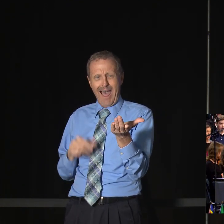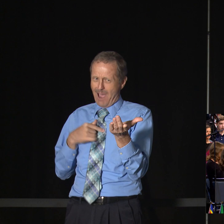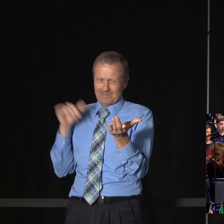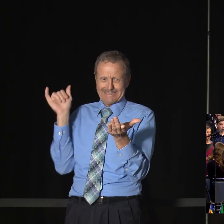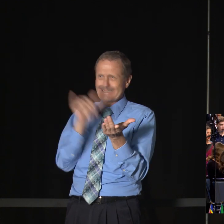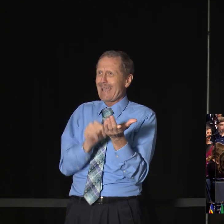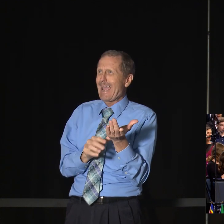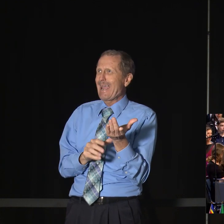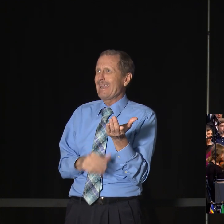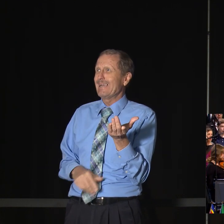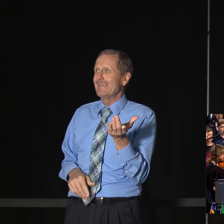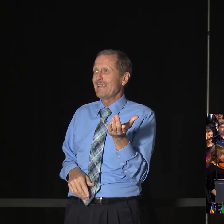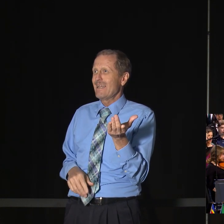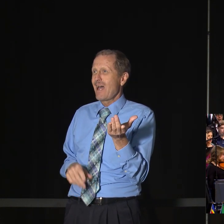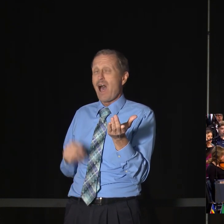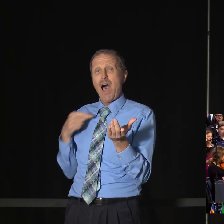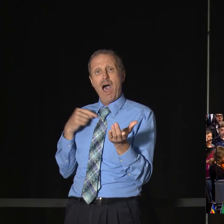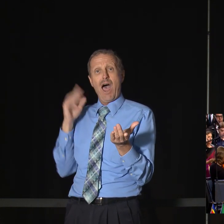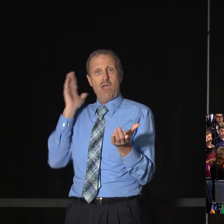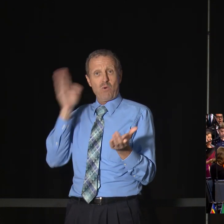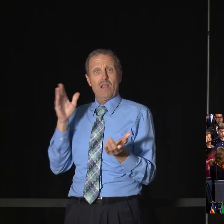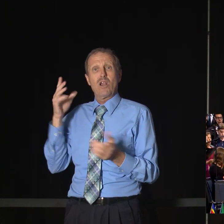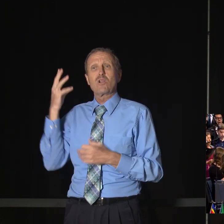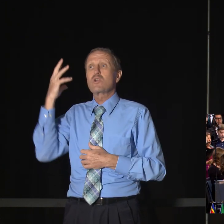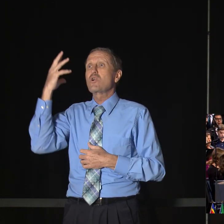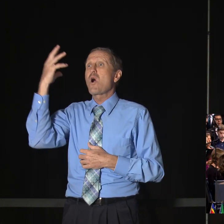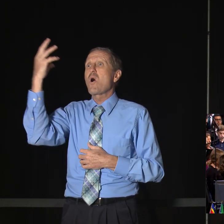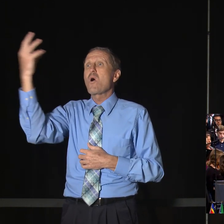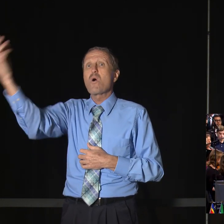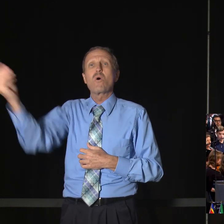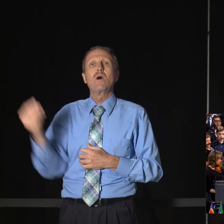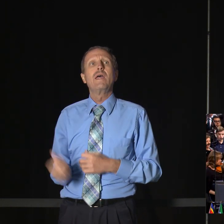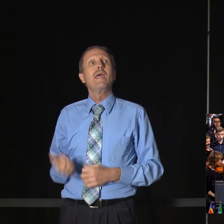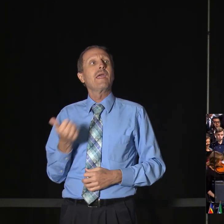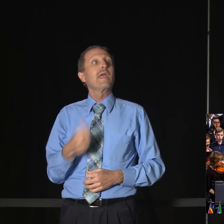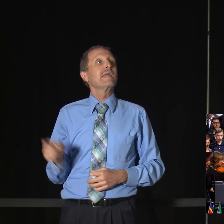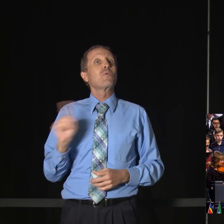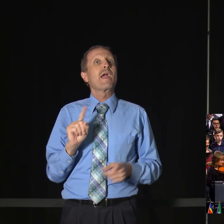of his care, and I will go